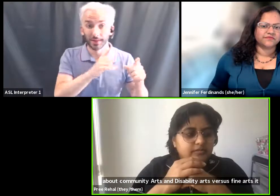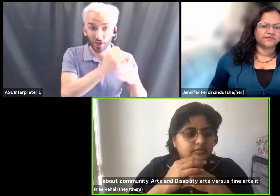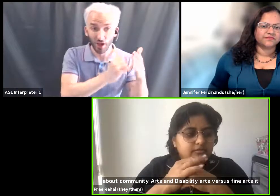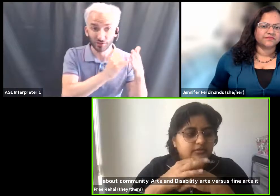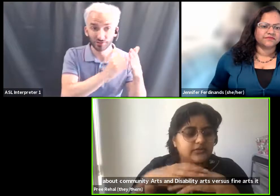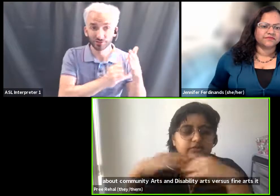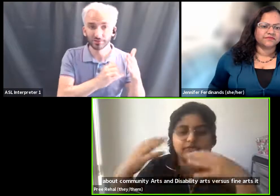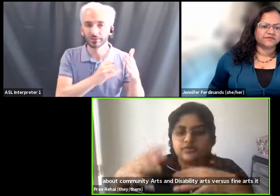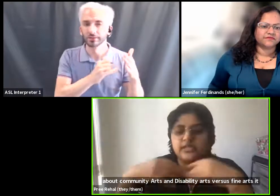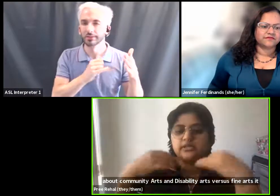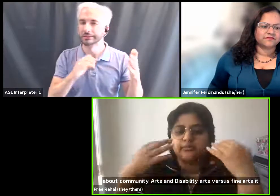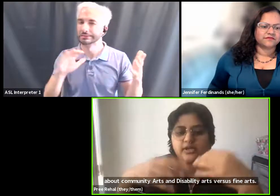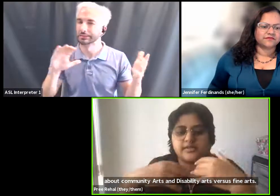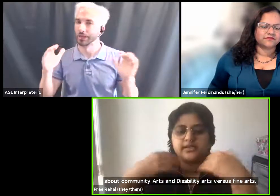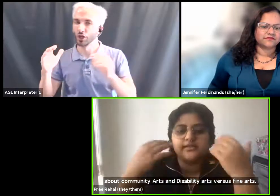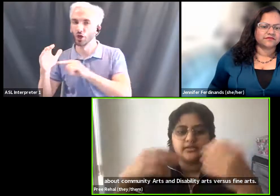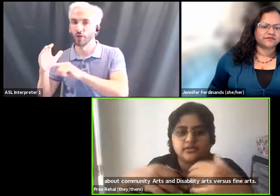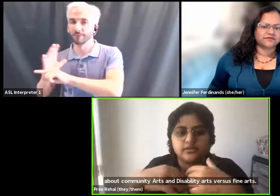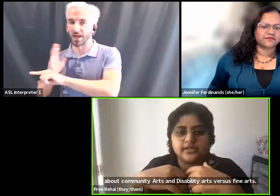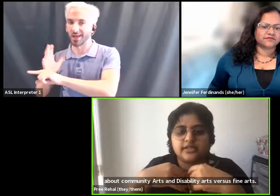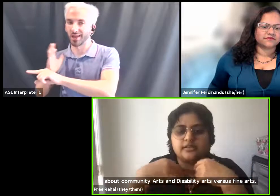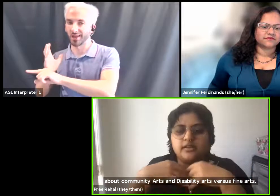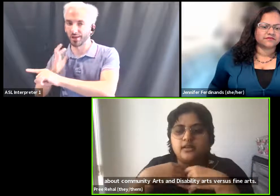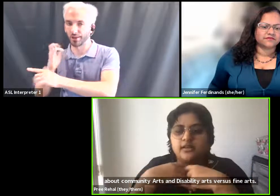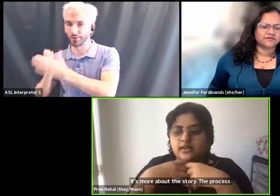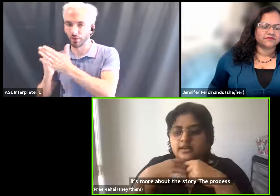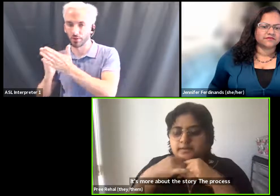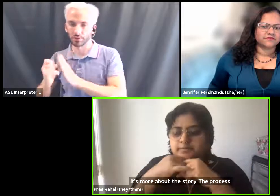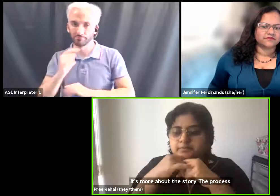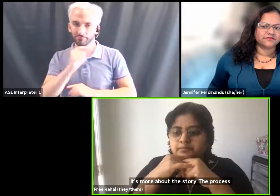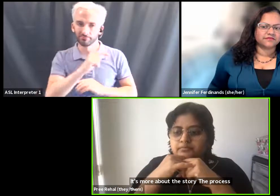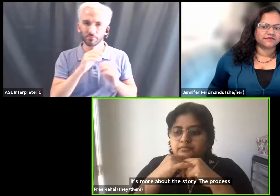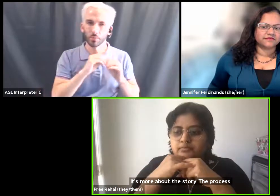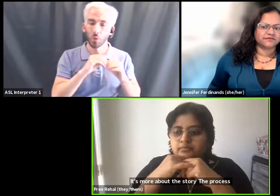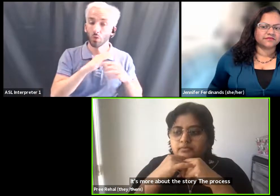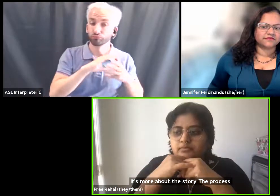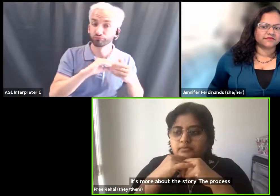more about the story, the process, the learning,